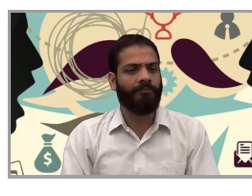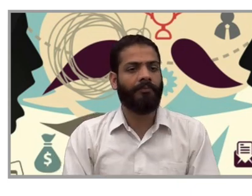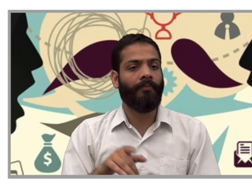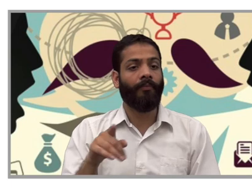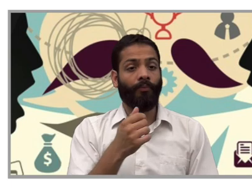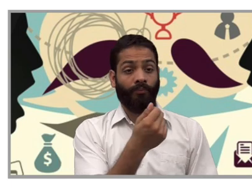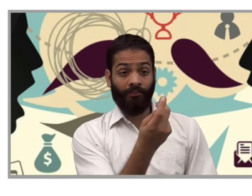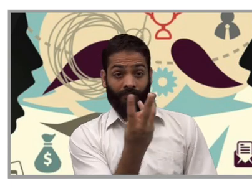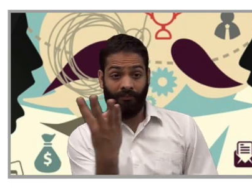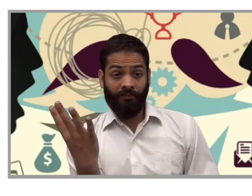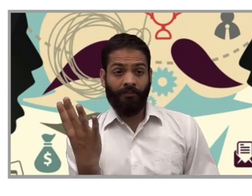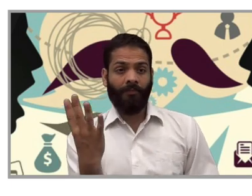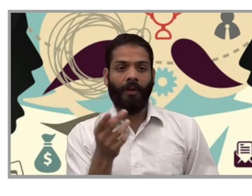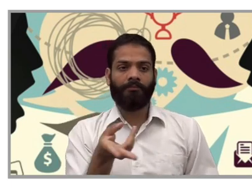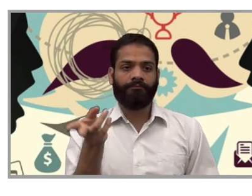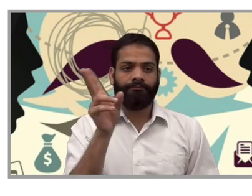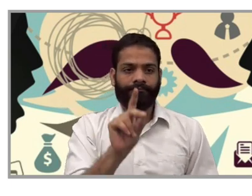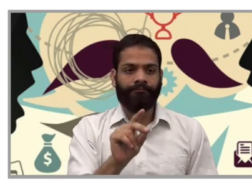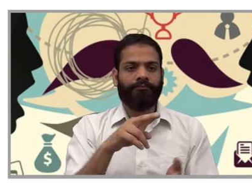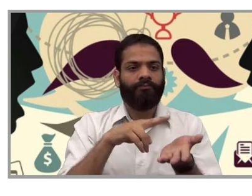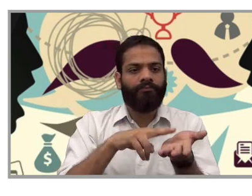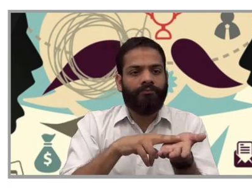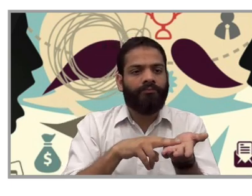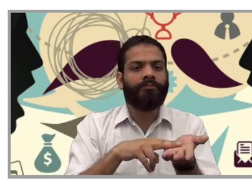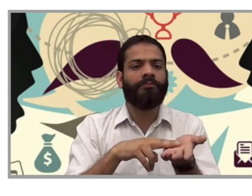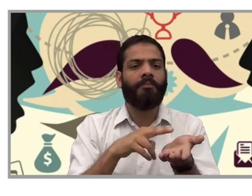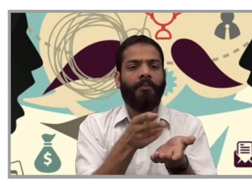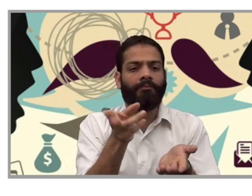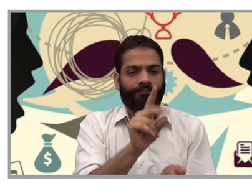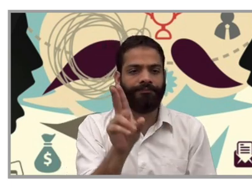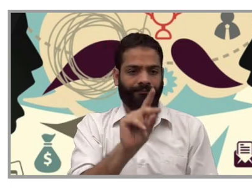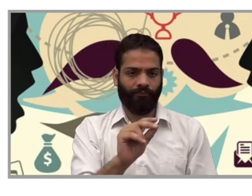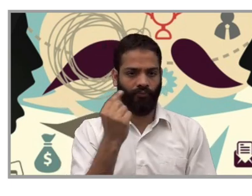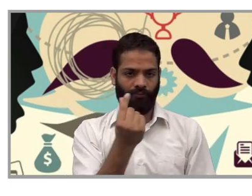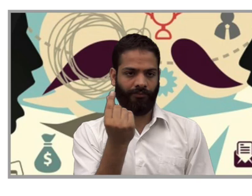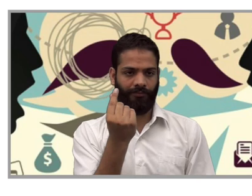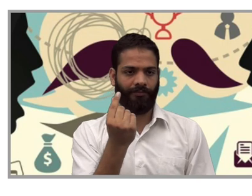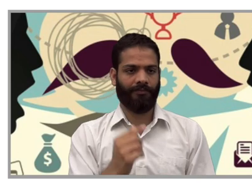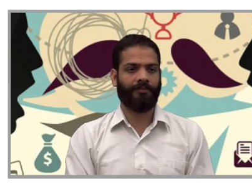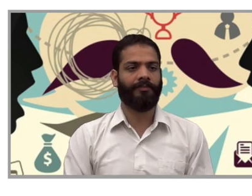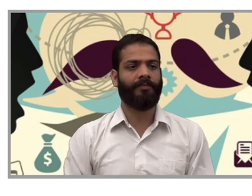Where the noun sign is reduplicated thrice with a slight change of the location.